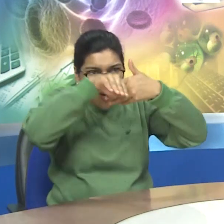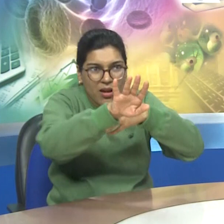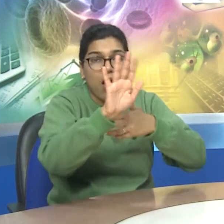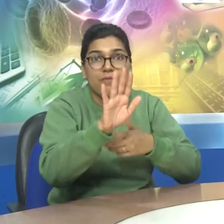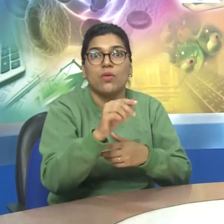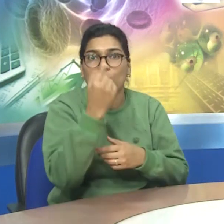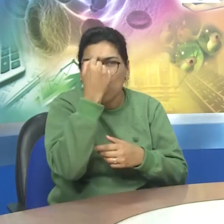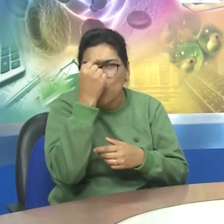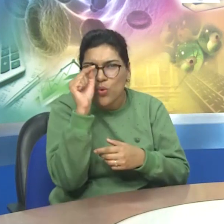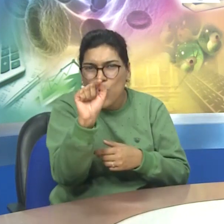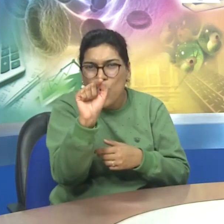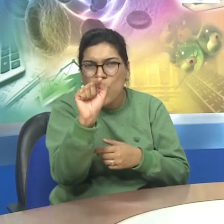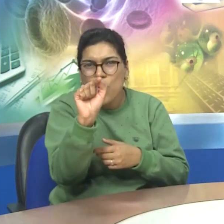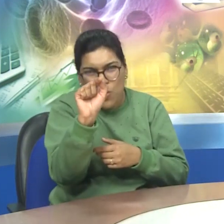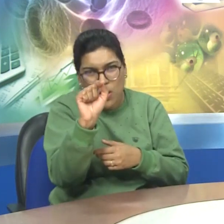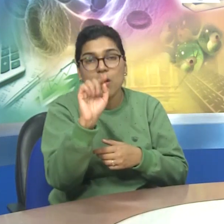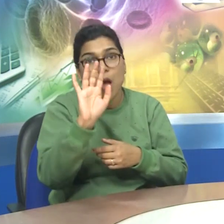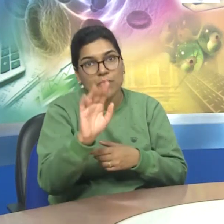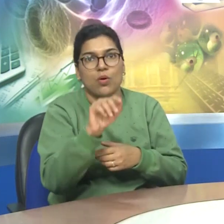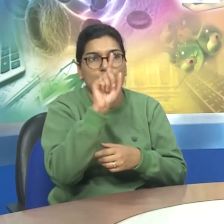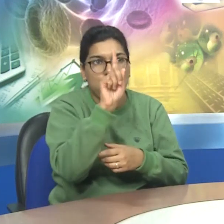with further subdivisions